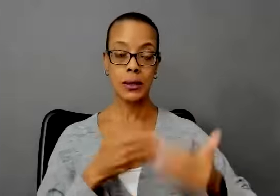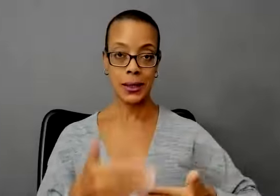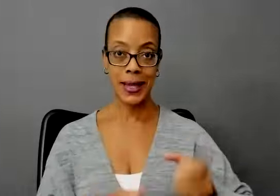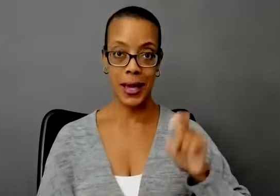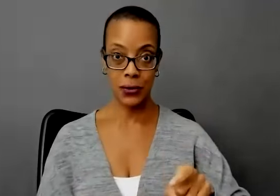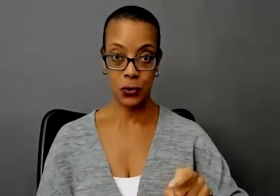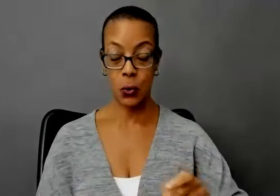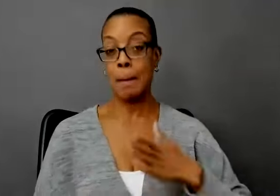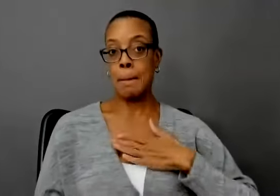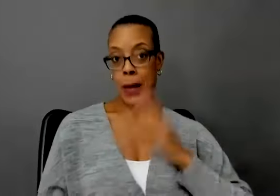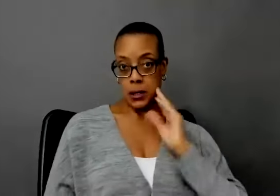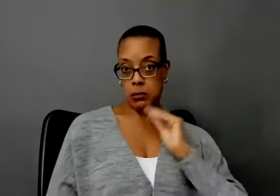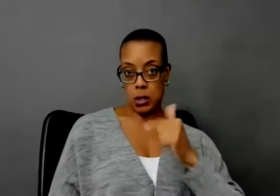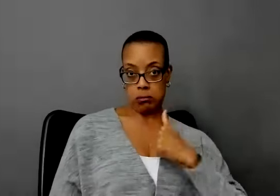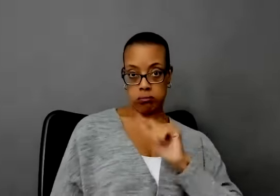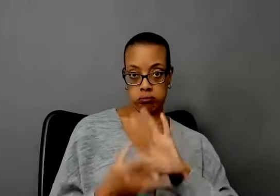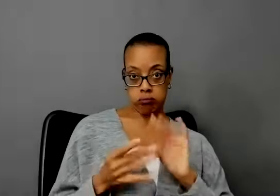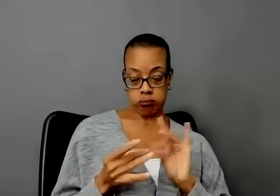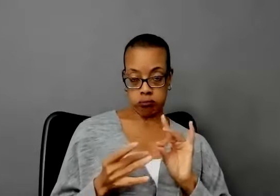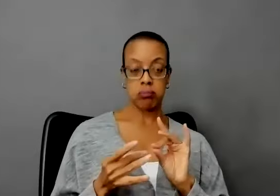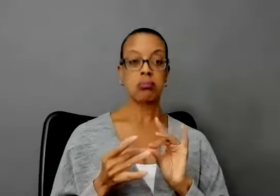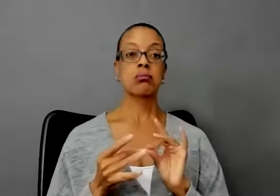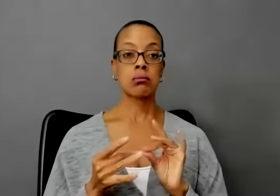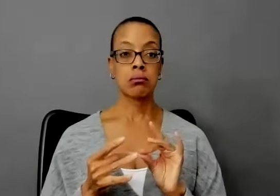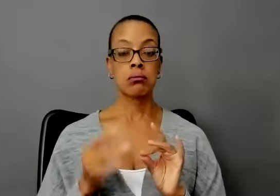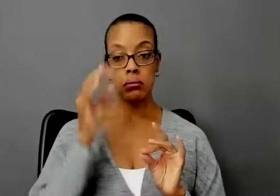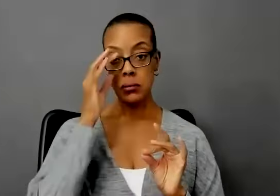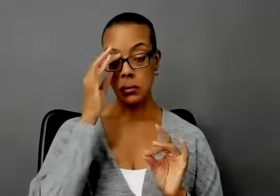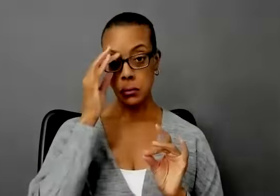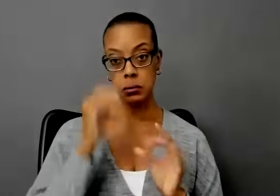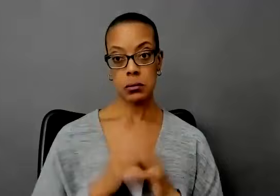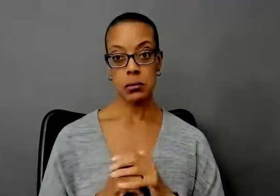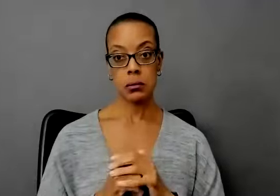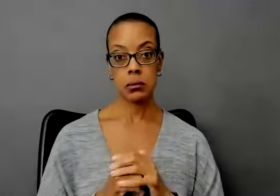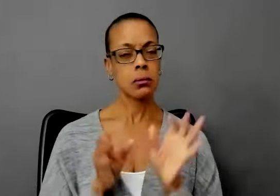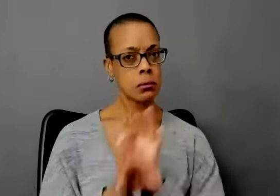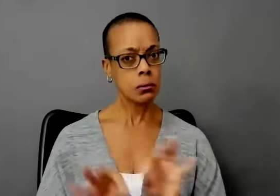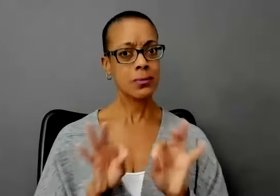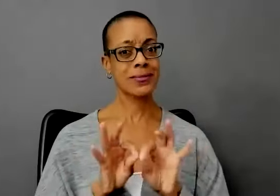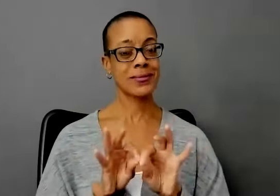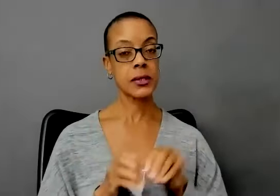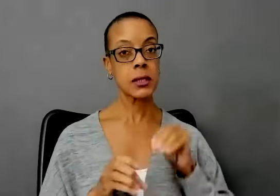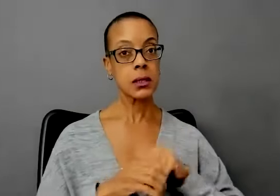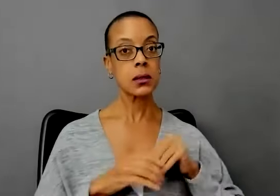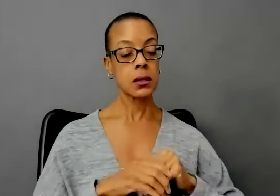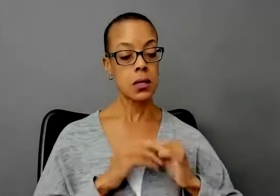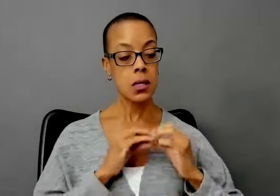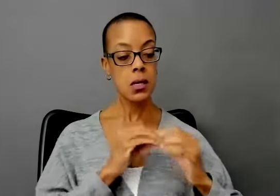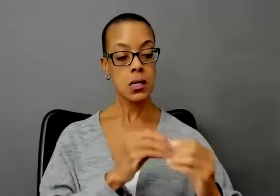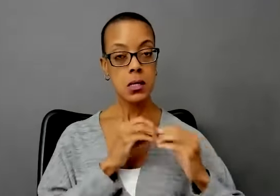myself here in that, you know, what was really significant was the internal battle that I had to go through that made